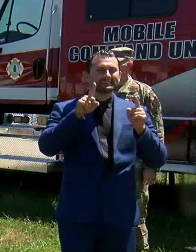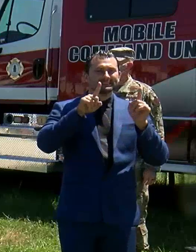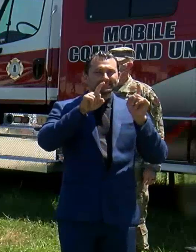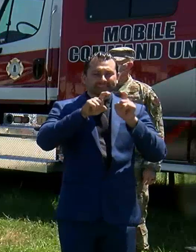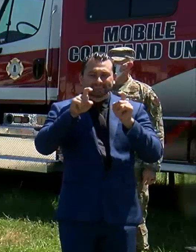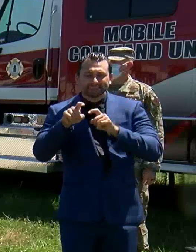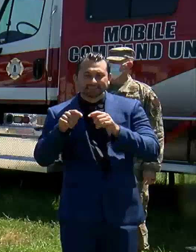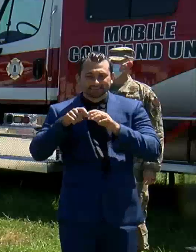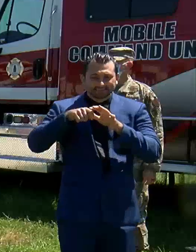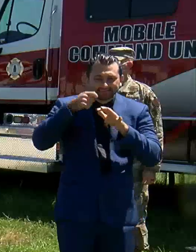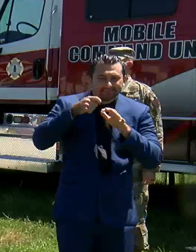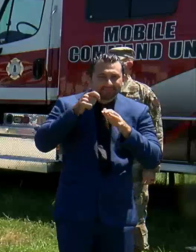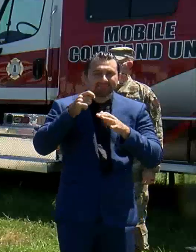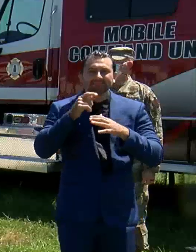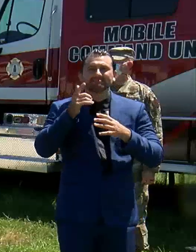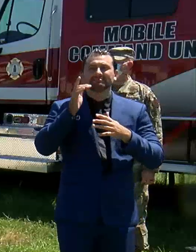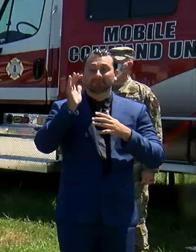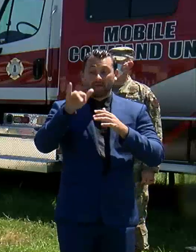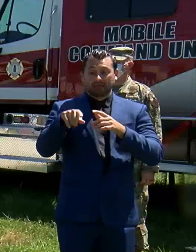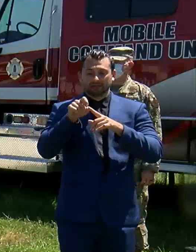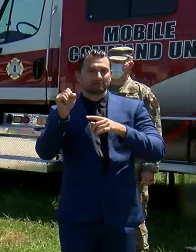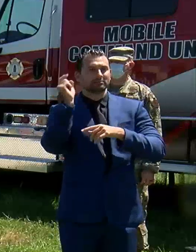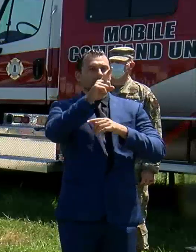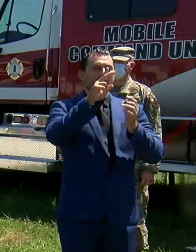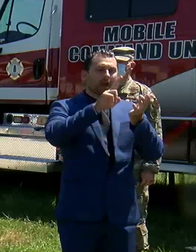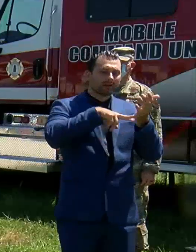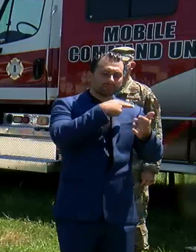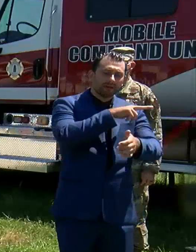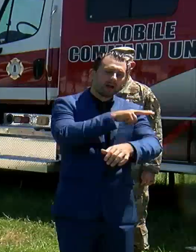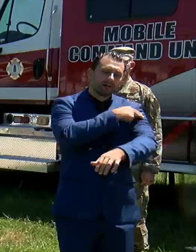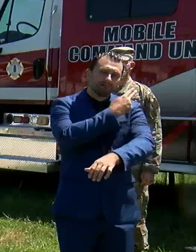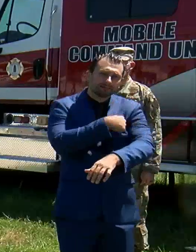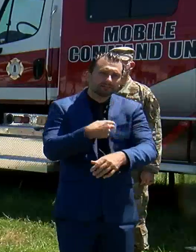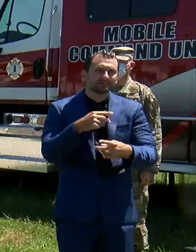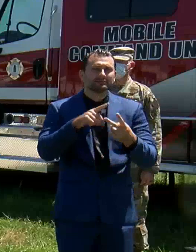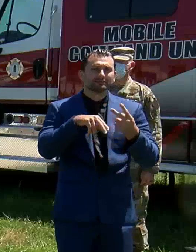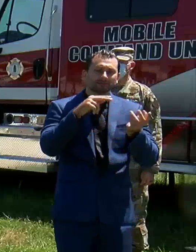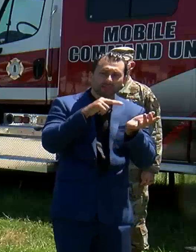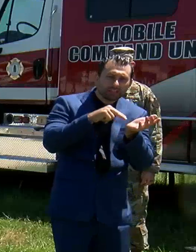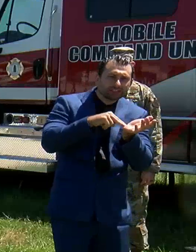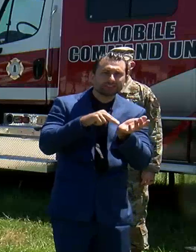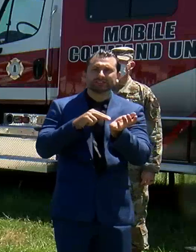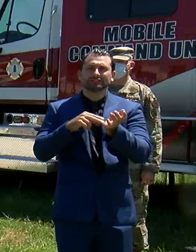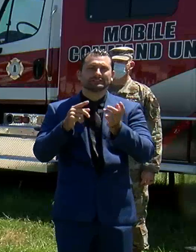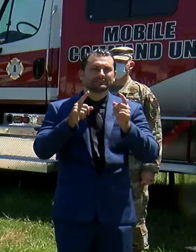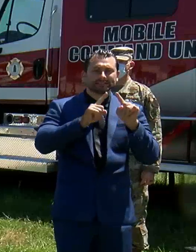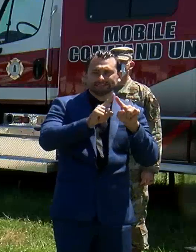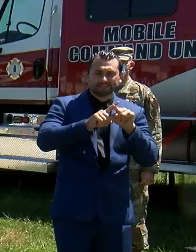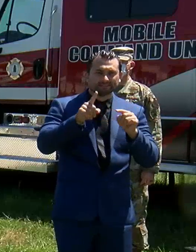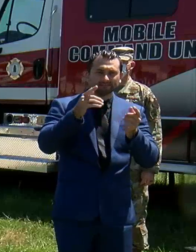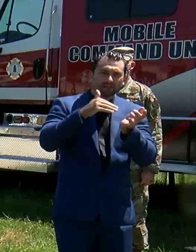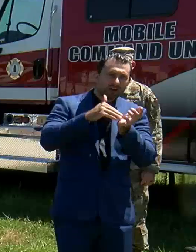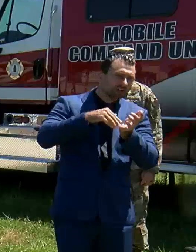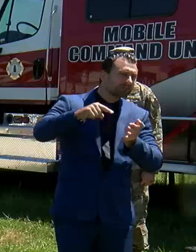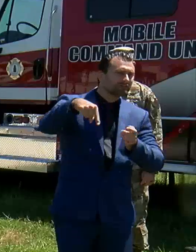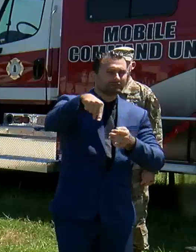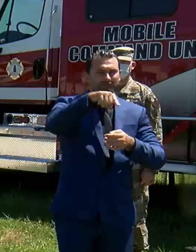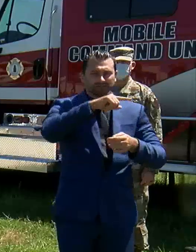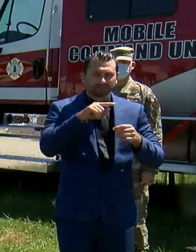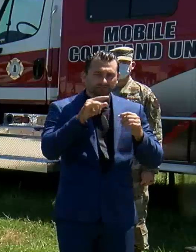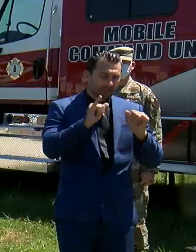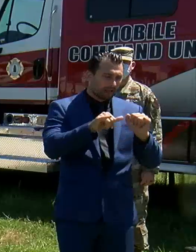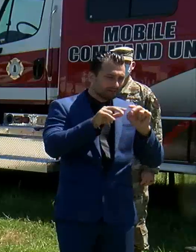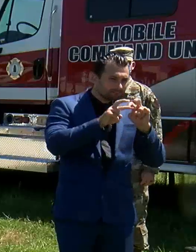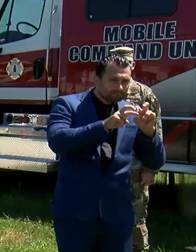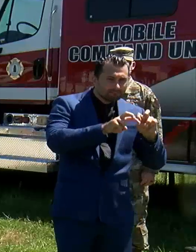it's important for the doctors and the nurses, so we're going to do that. And then we're going to have lanes dedicated to antibody testing at